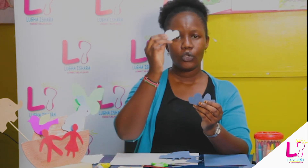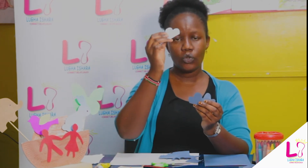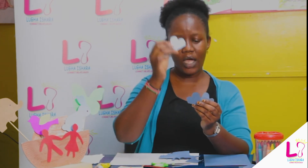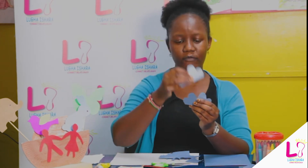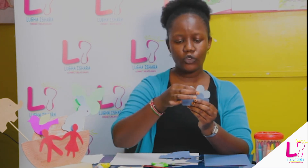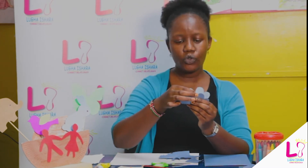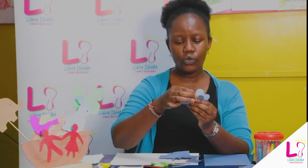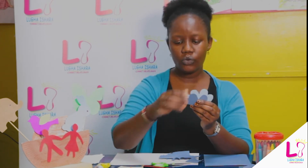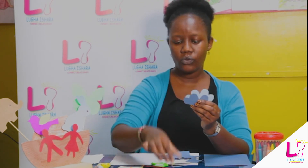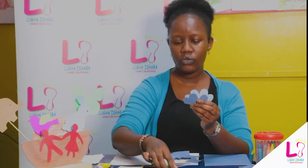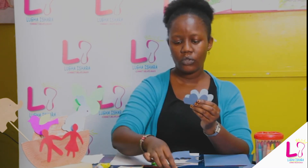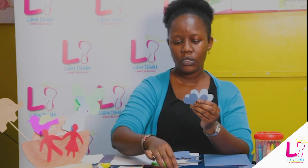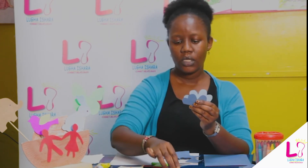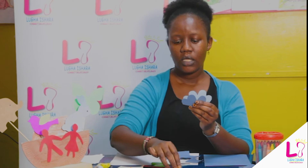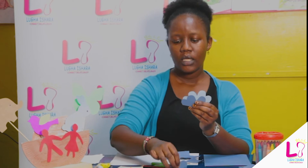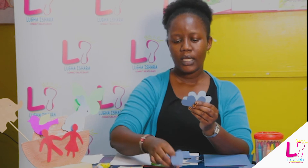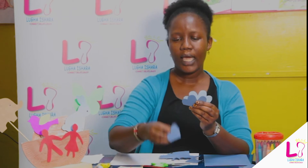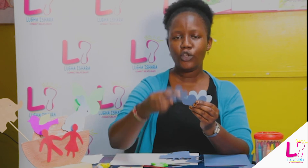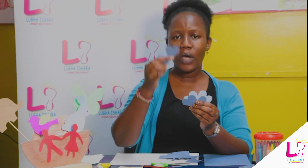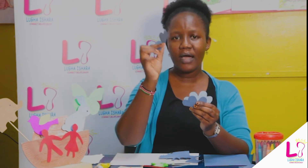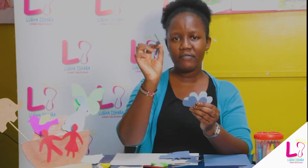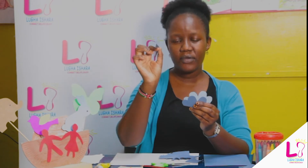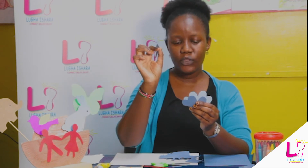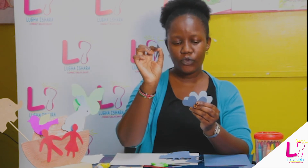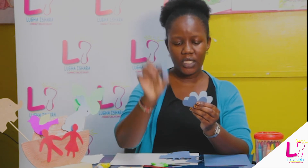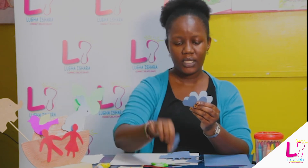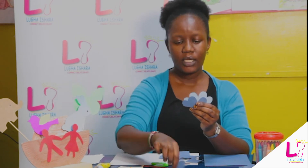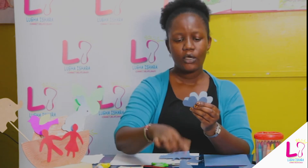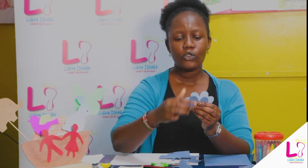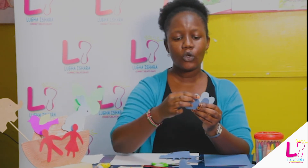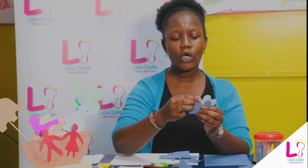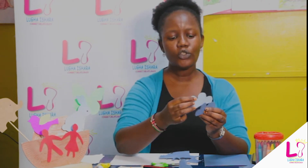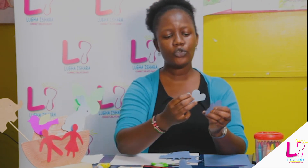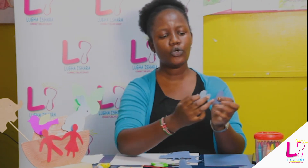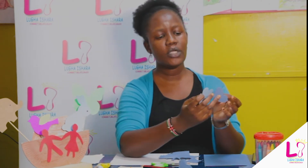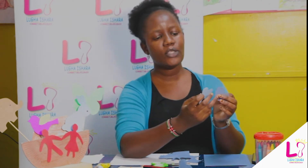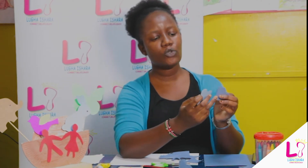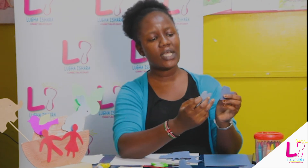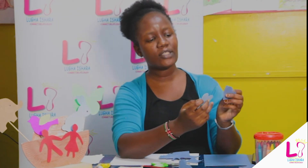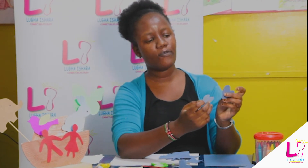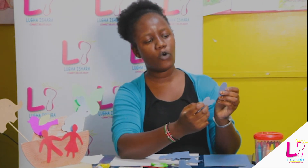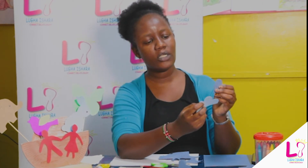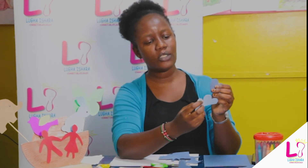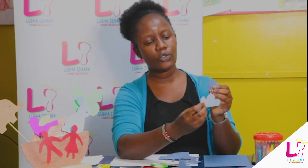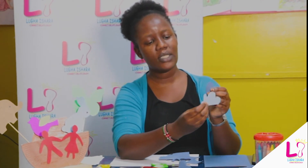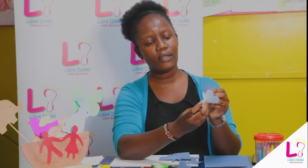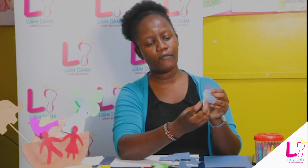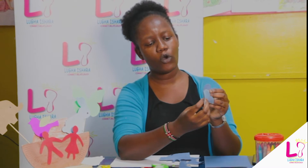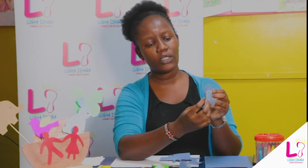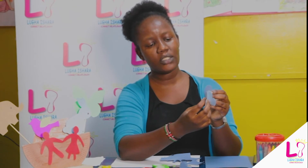you have 2, and you have 3. So, what you do is you just fold, fold